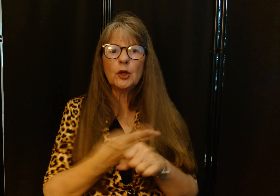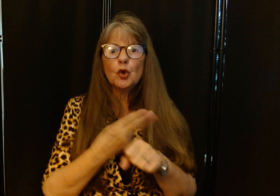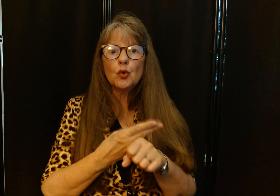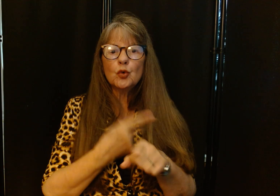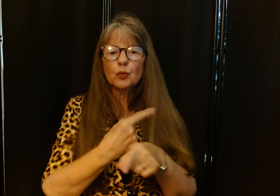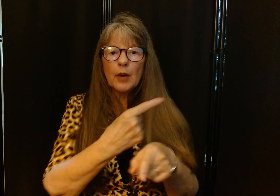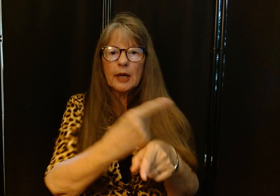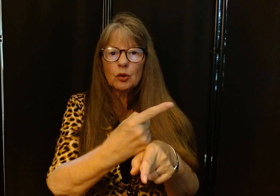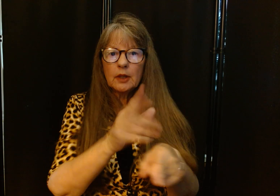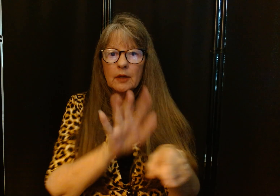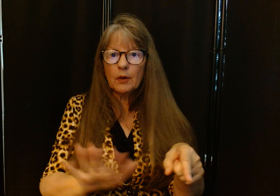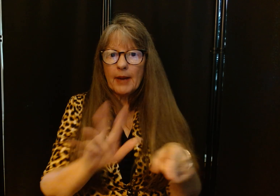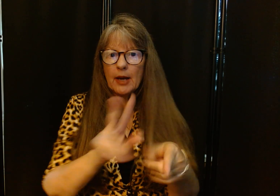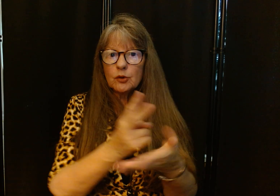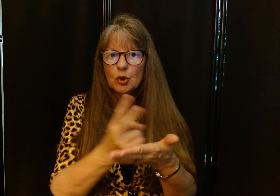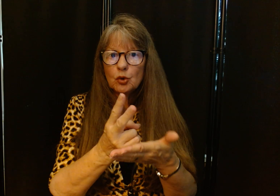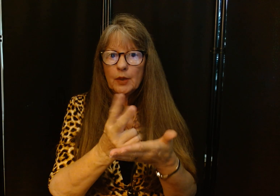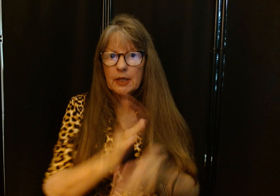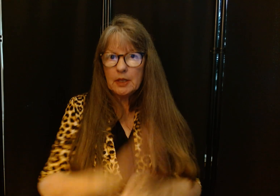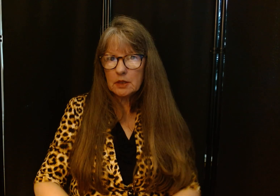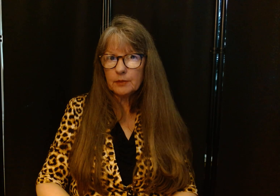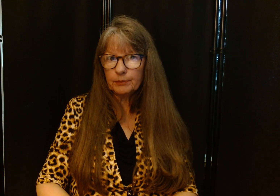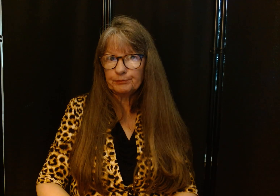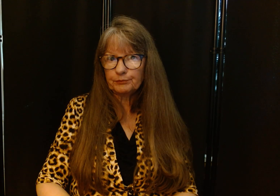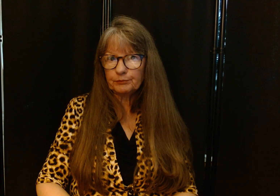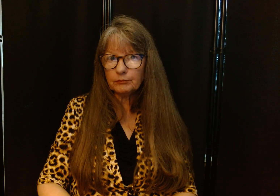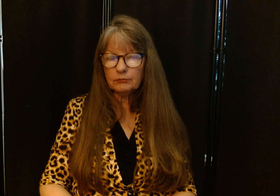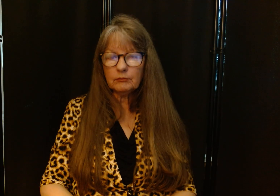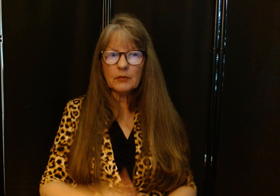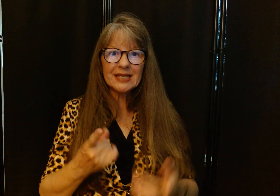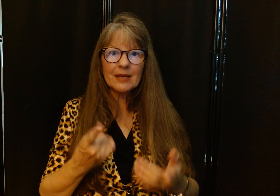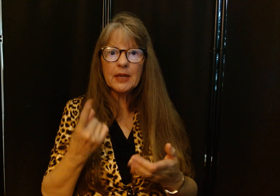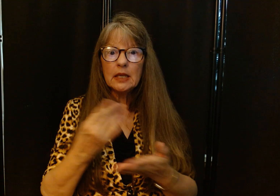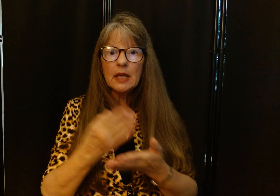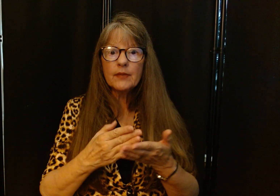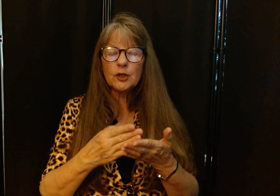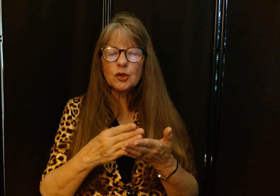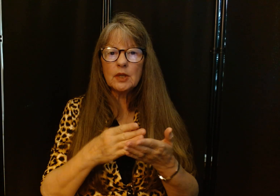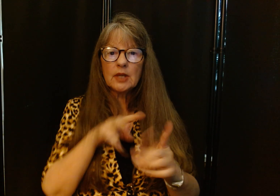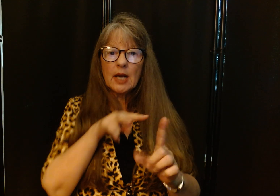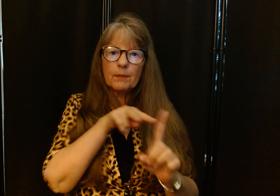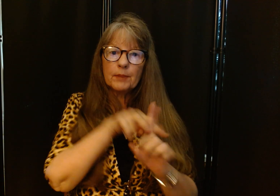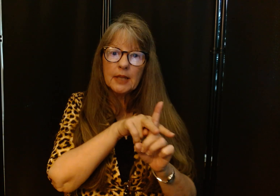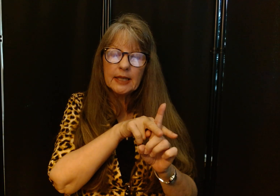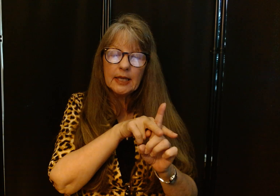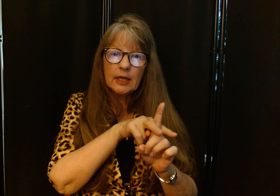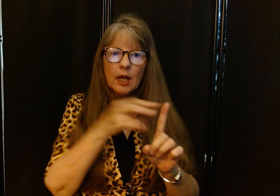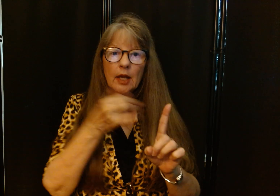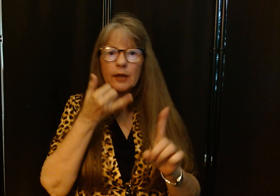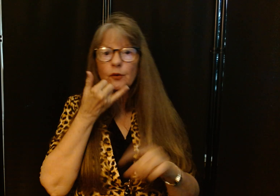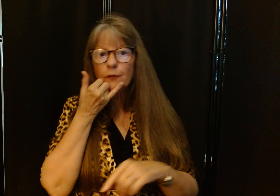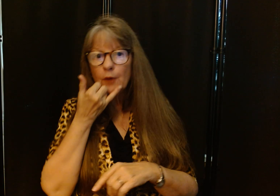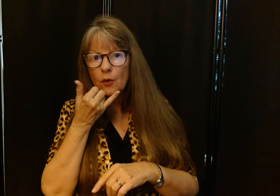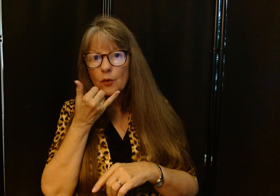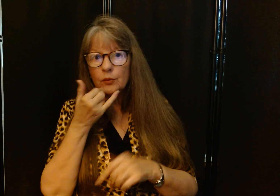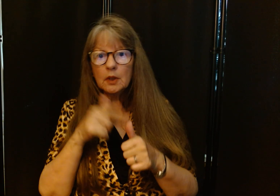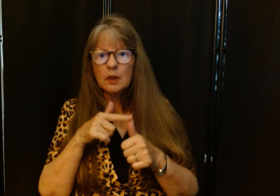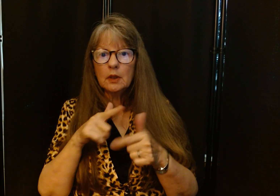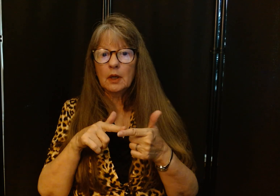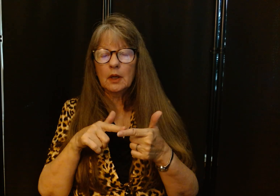use regularly for about 2 weeks? Something that you need to kind of plug in, like your phone,